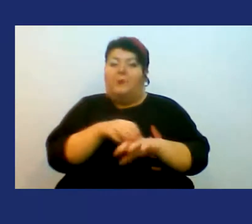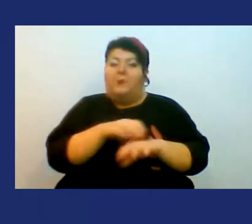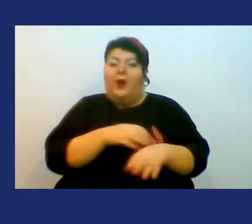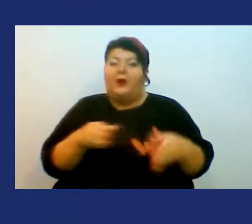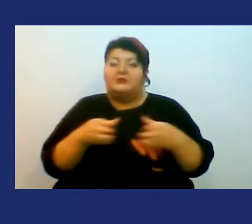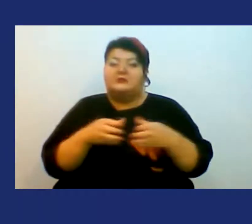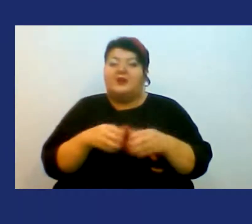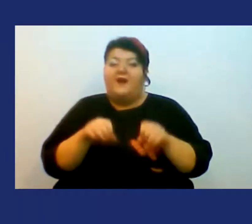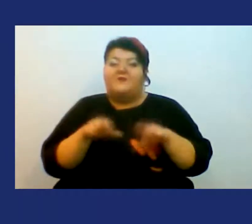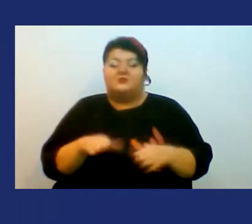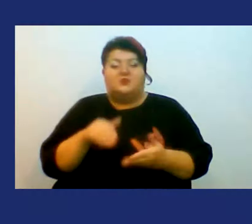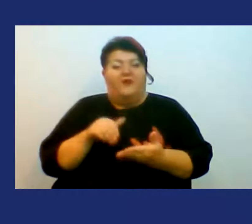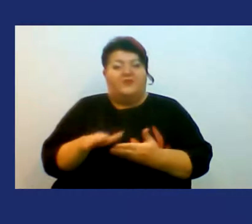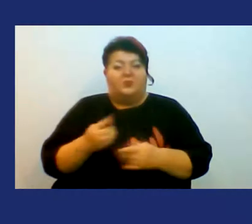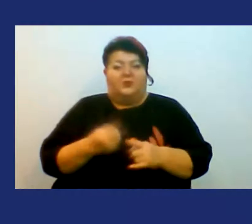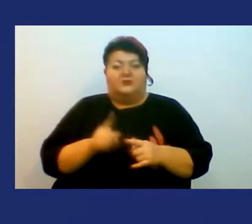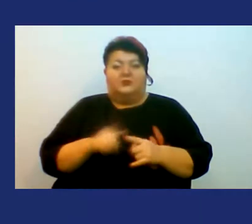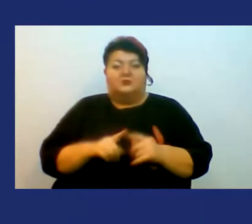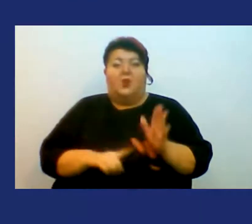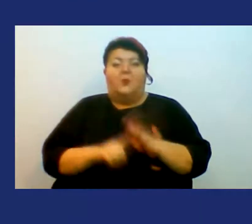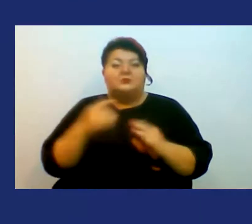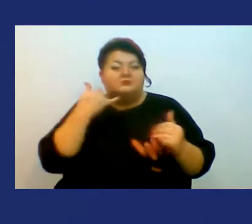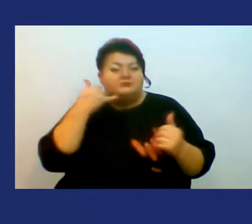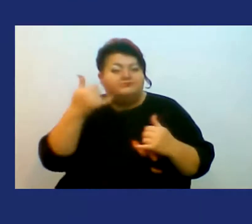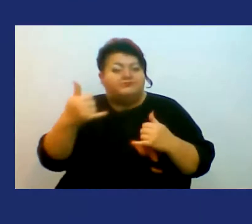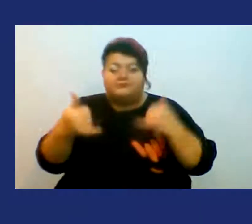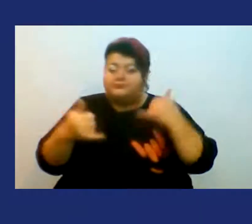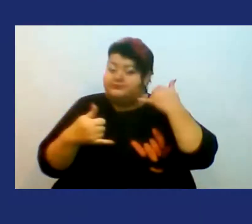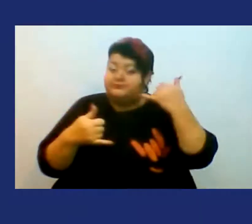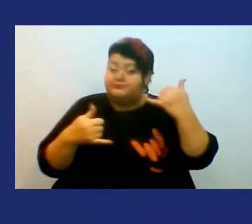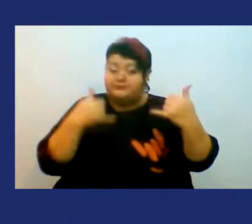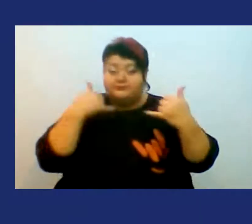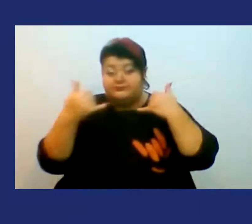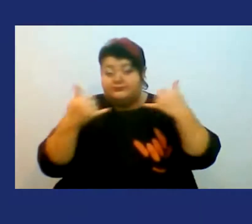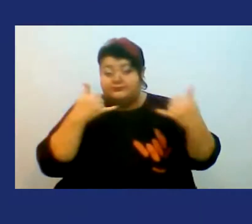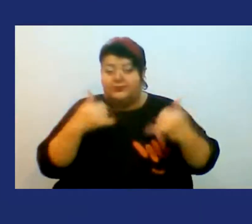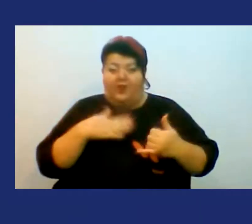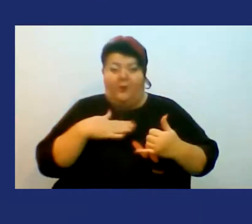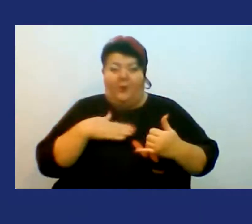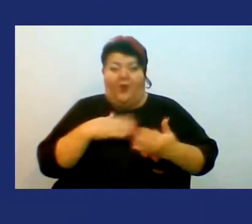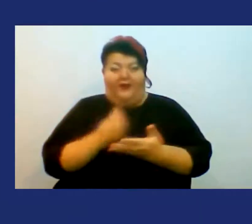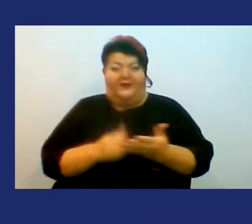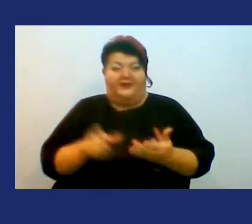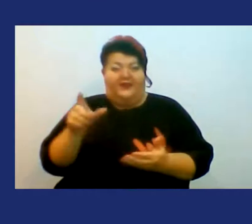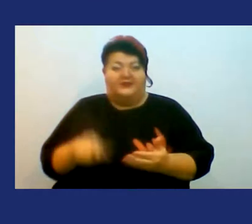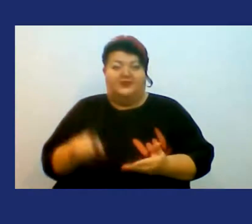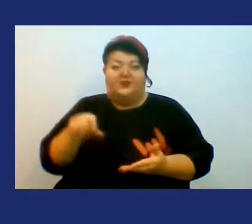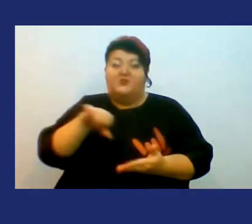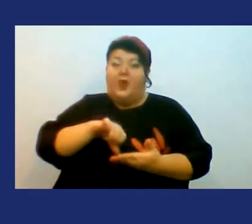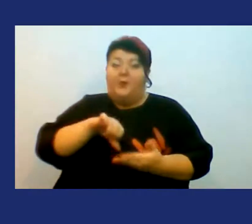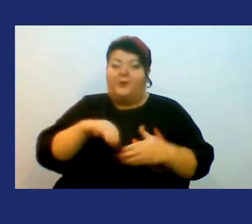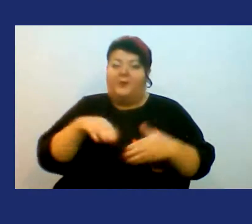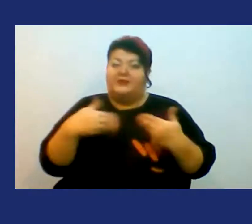My candidate, however, we're in a pretty rural area. And so we decided that we still have to get out and ask people for their votes. So we